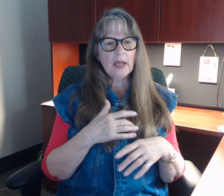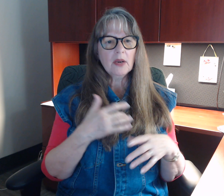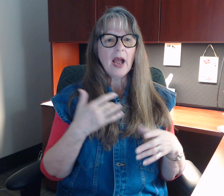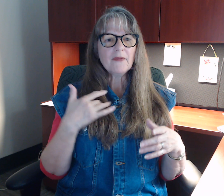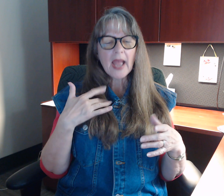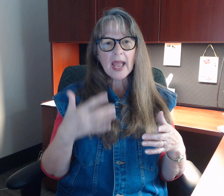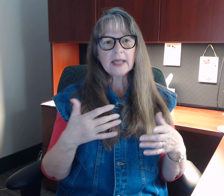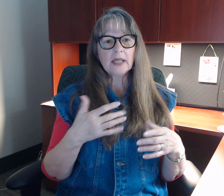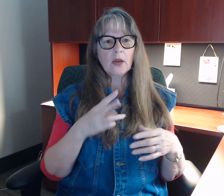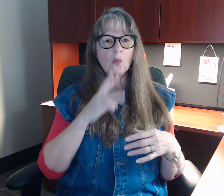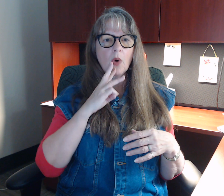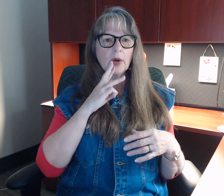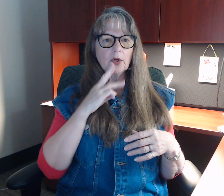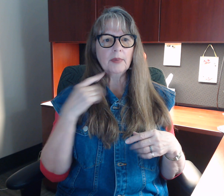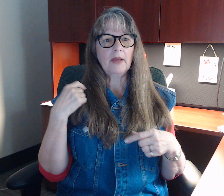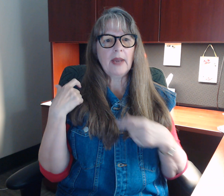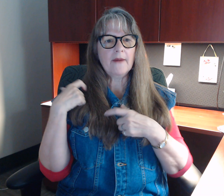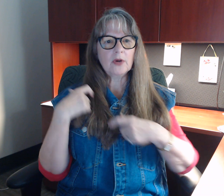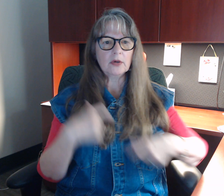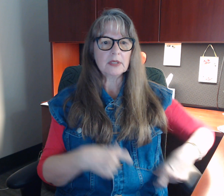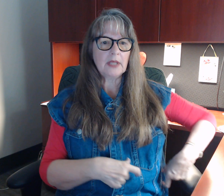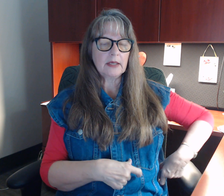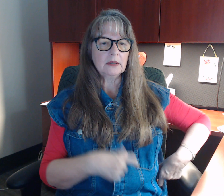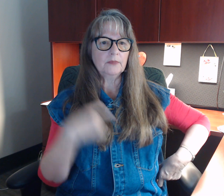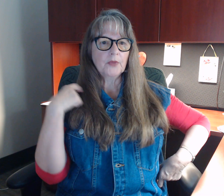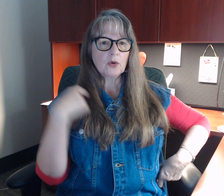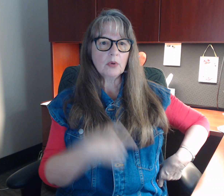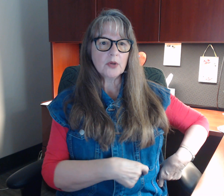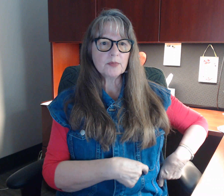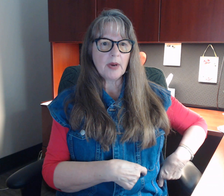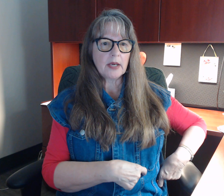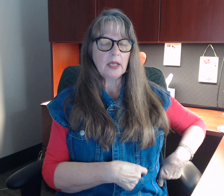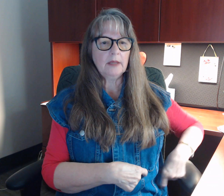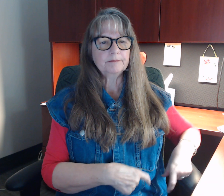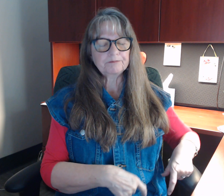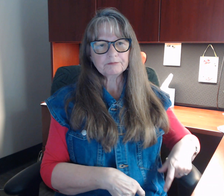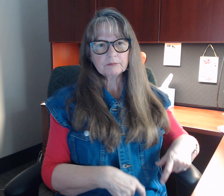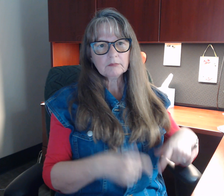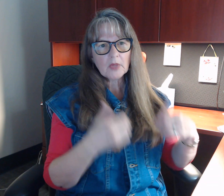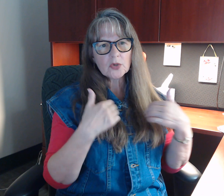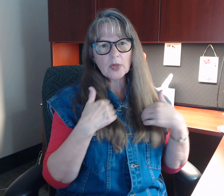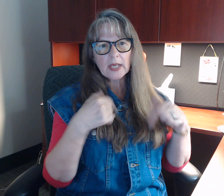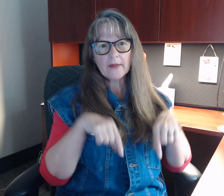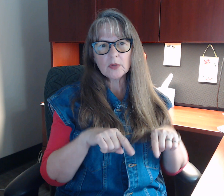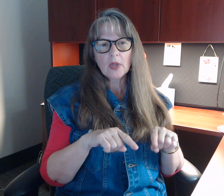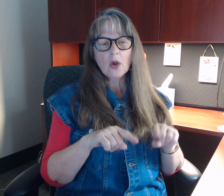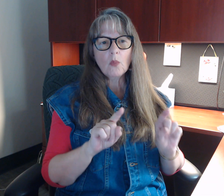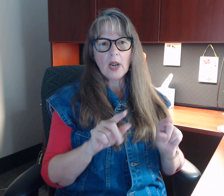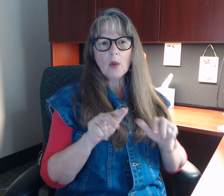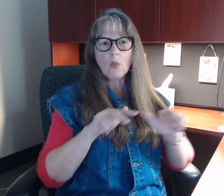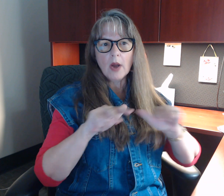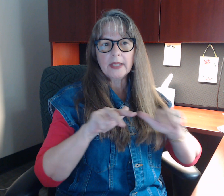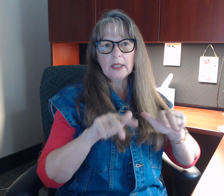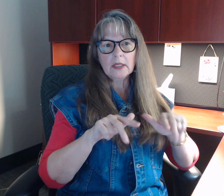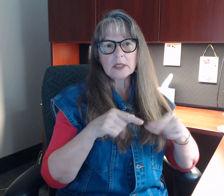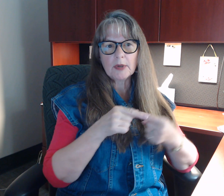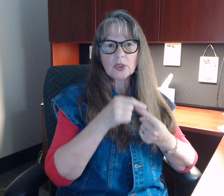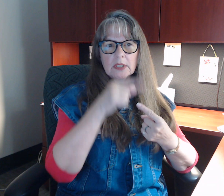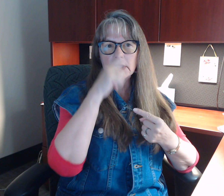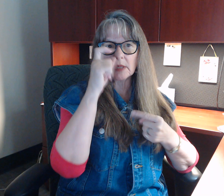I've had like water, but I would have it on a crossbody, so I could have it while I'm walking, especially in the